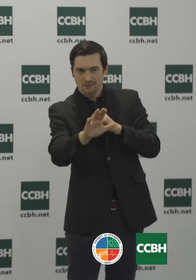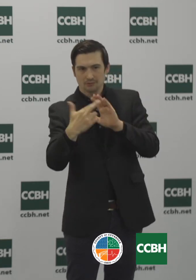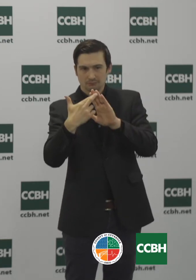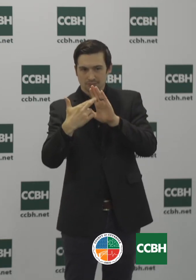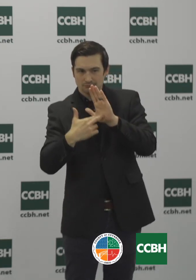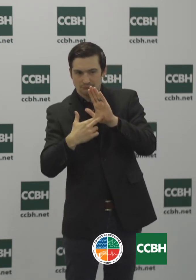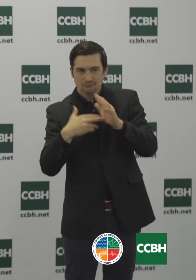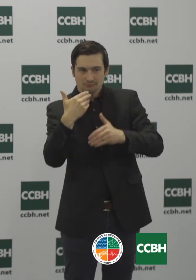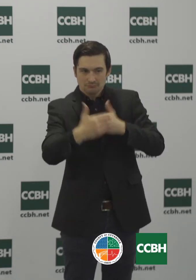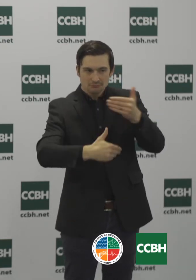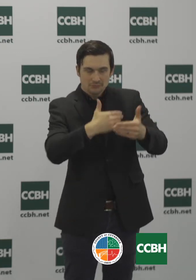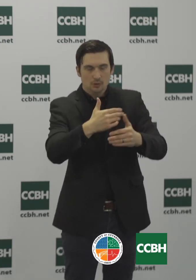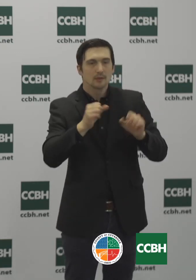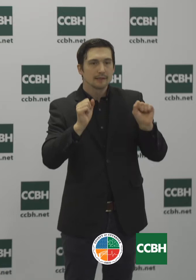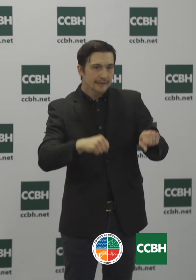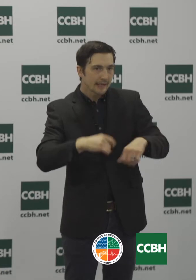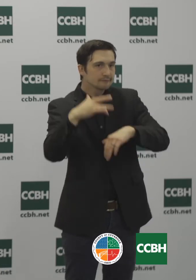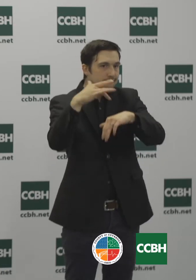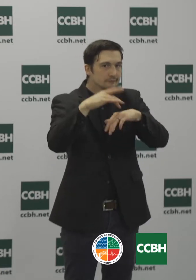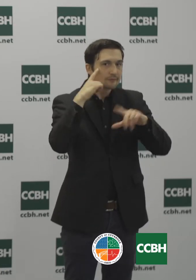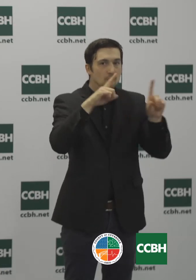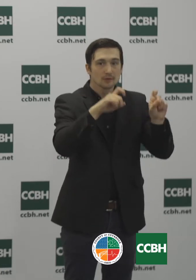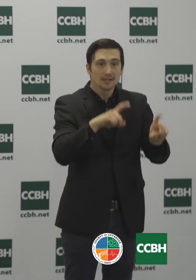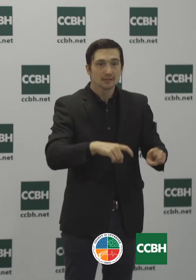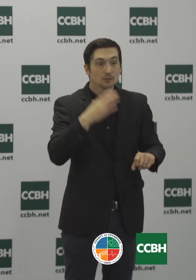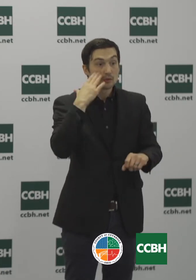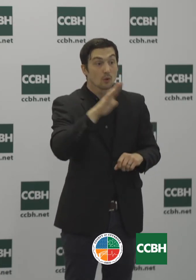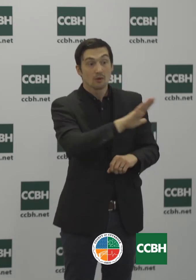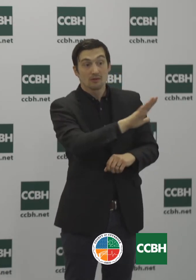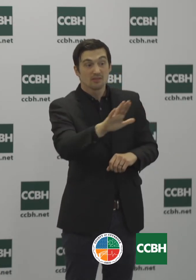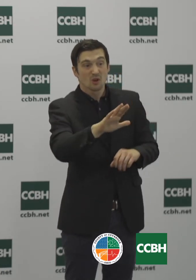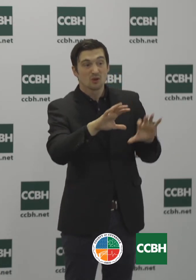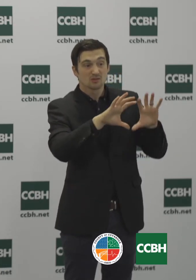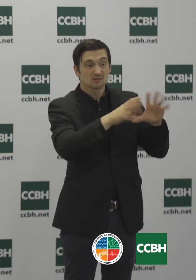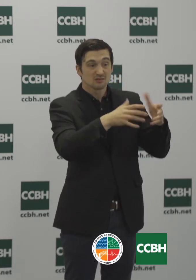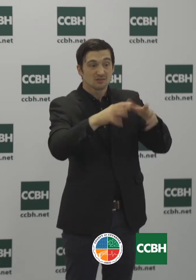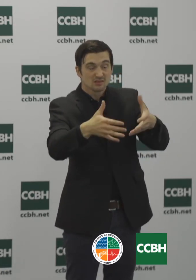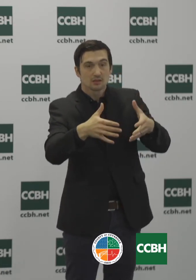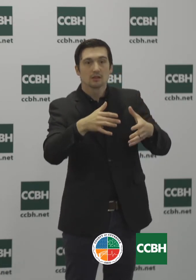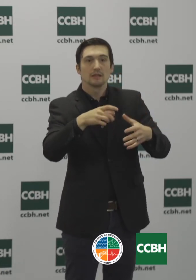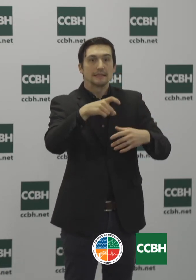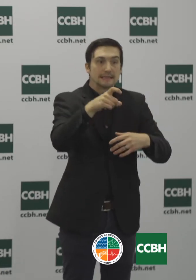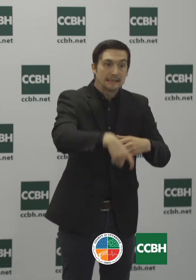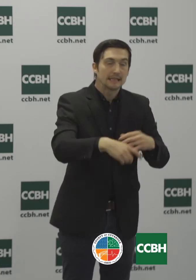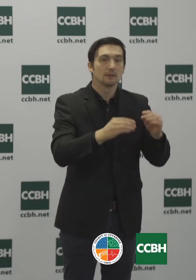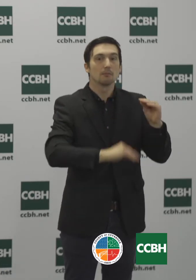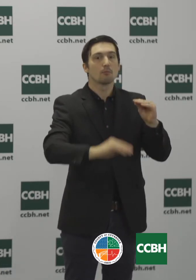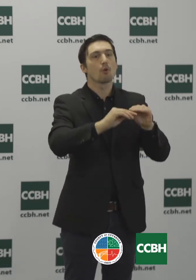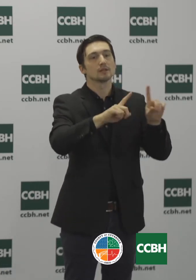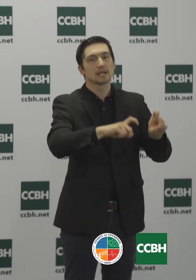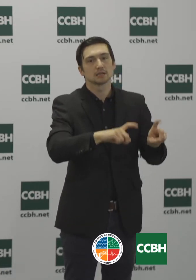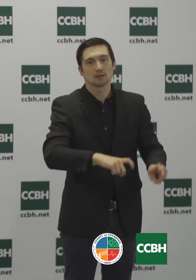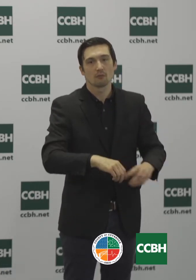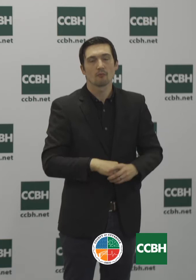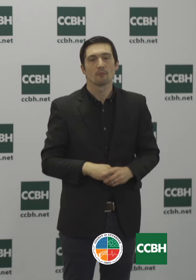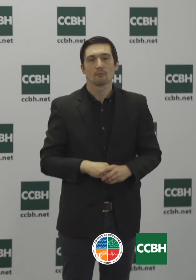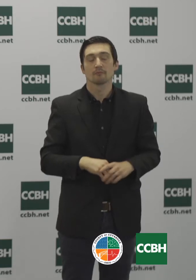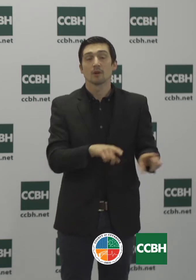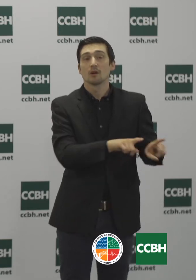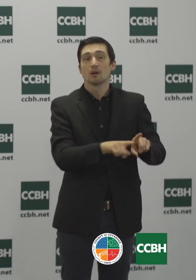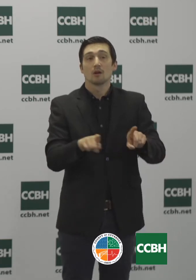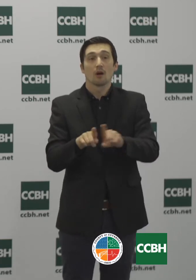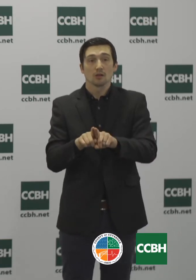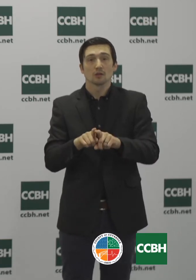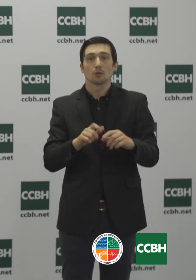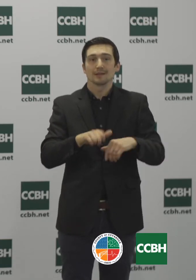people for testing. We know that these environments are in need of increased testing capacity. We'll also continue to perform our